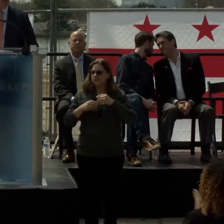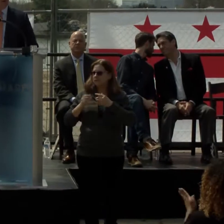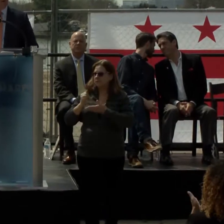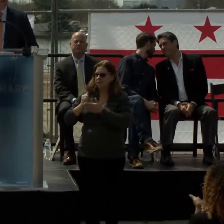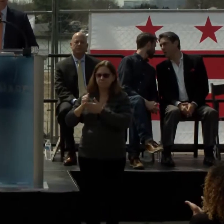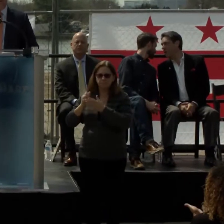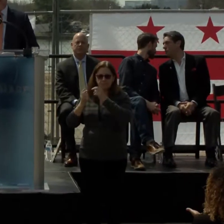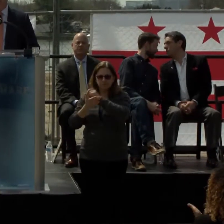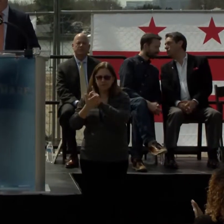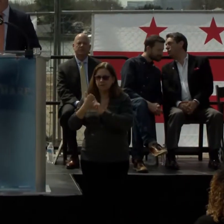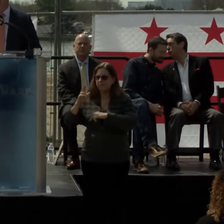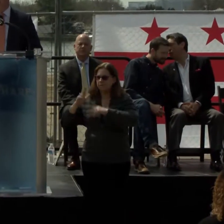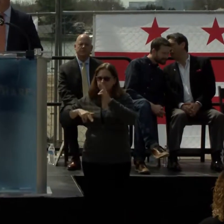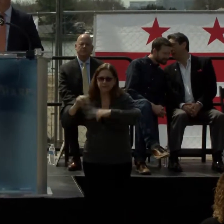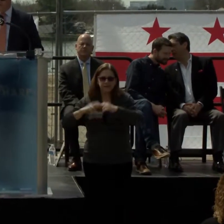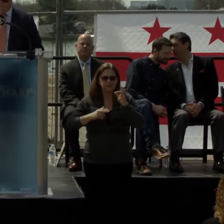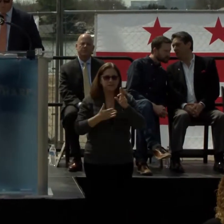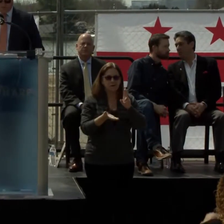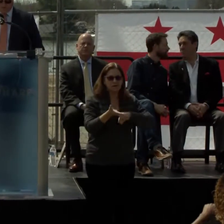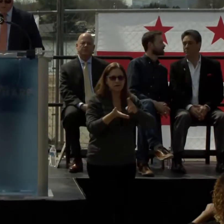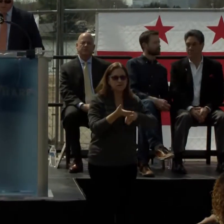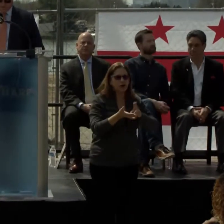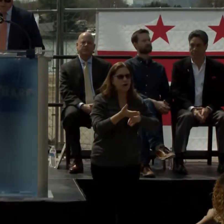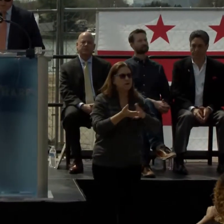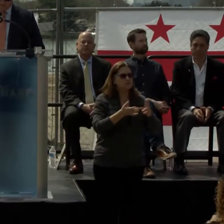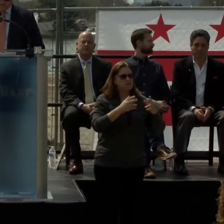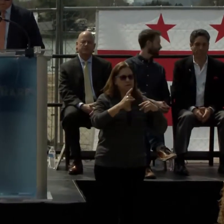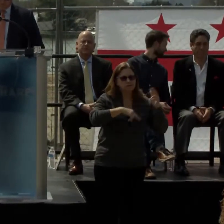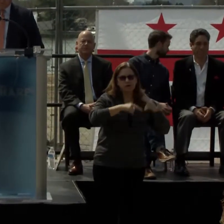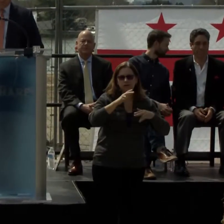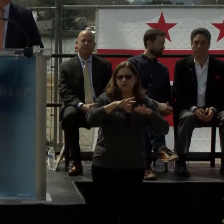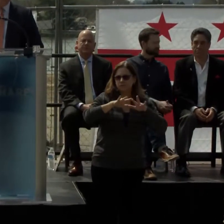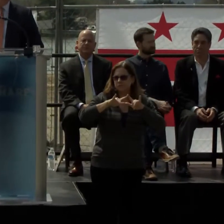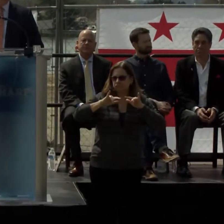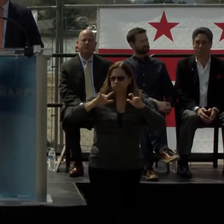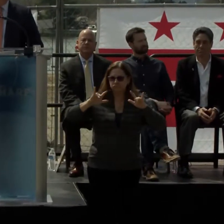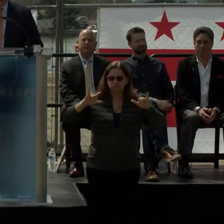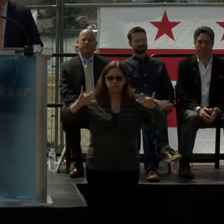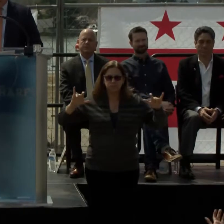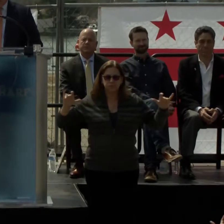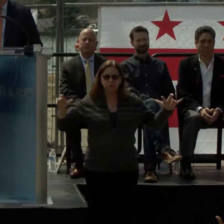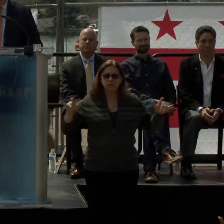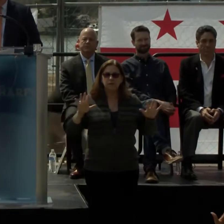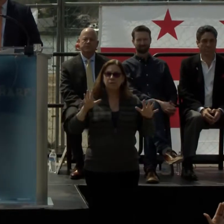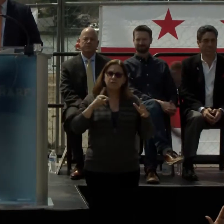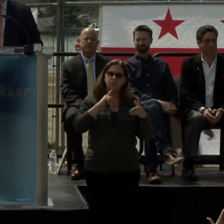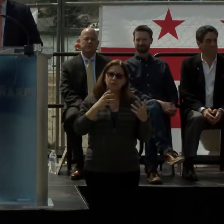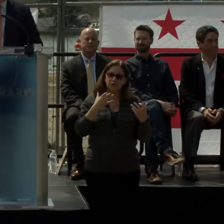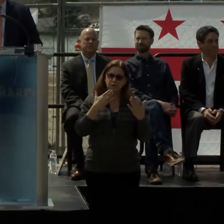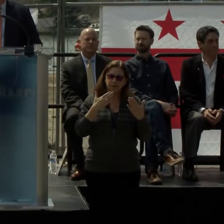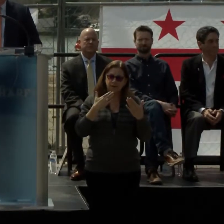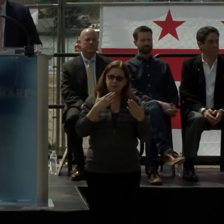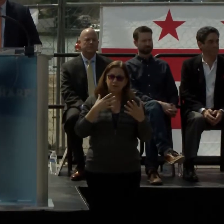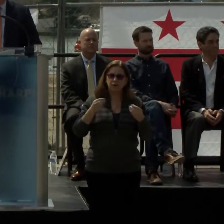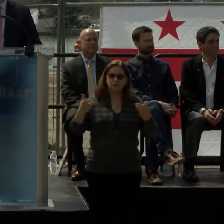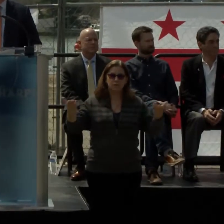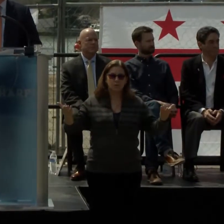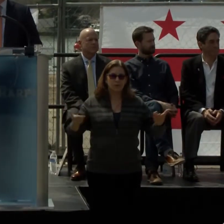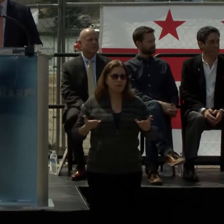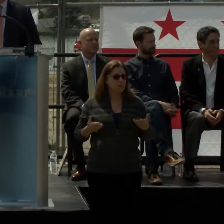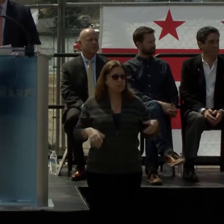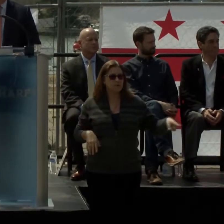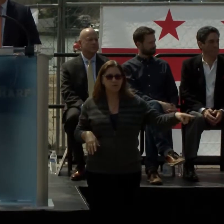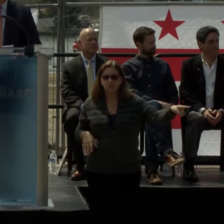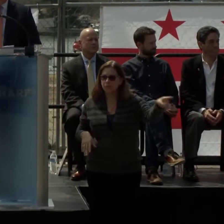Balfour Beatty, Donahoe Construction, and Chimbro Marine. Of course, we thank you and welcome you all in the audience. Your presence